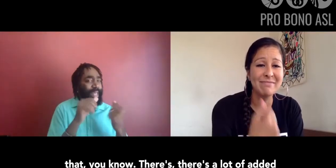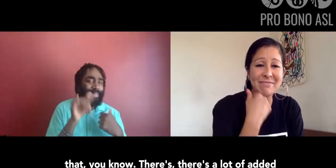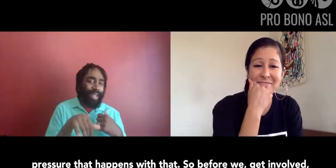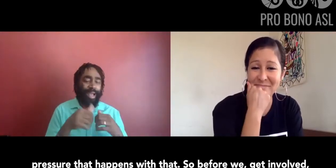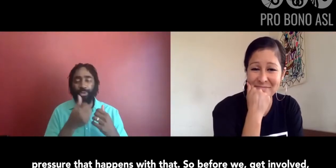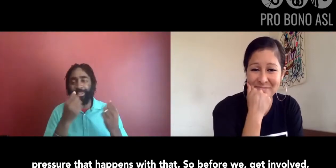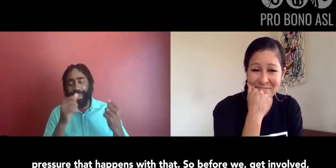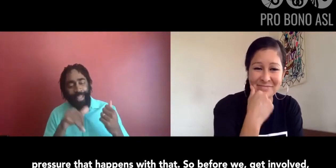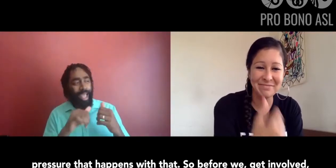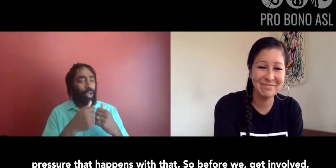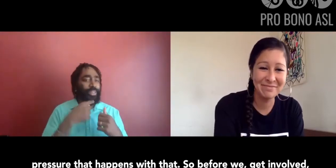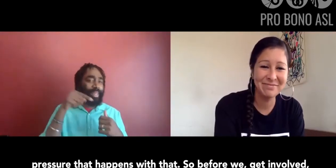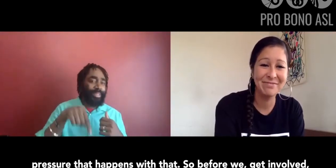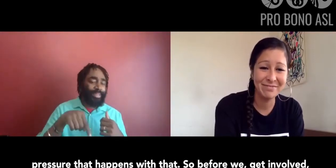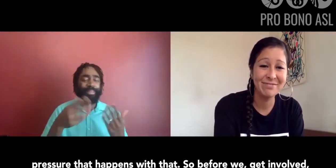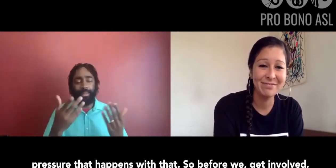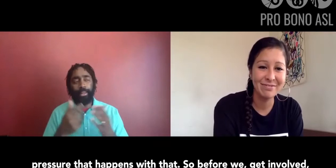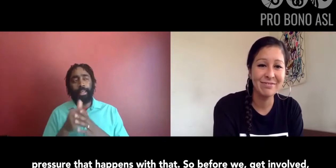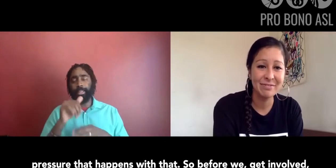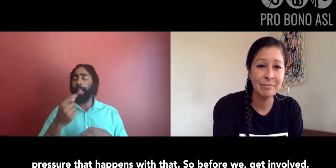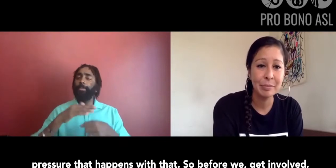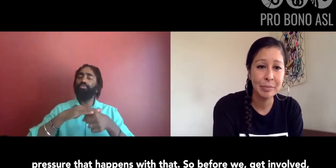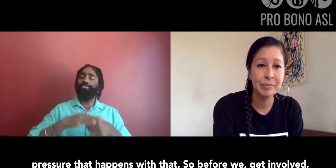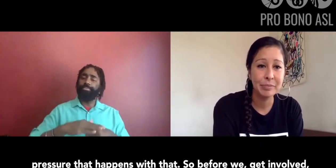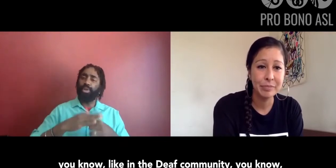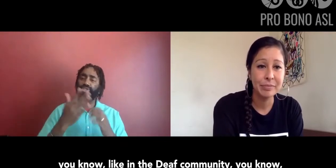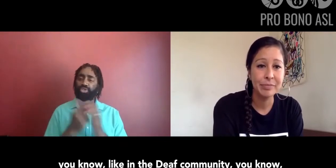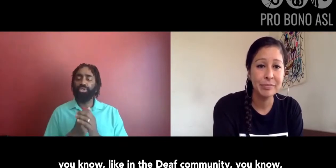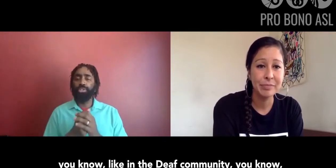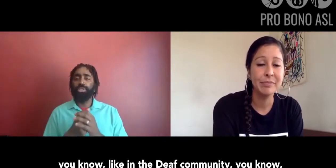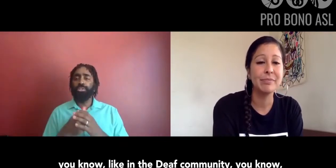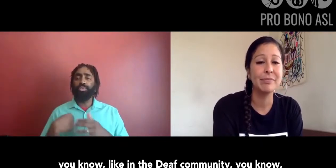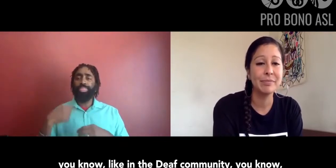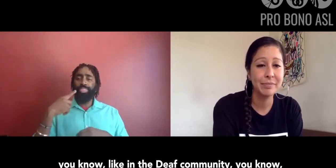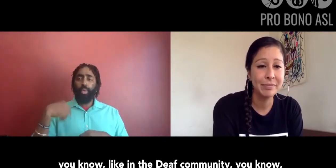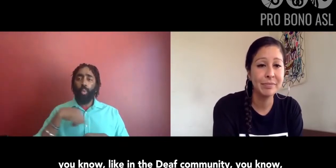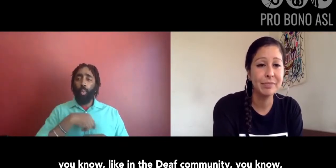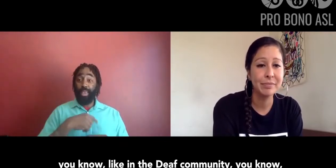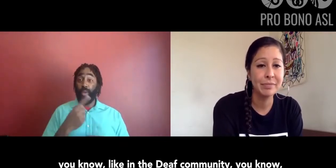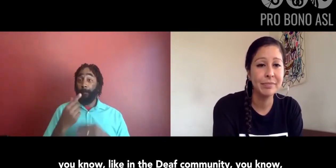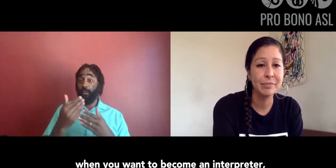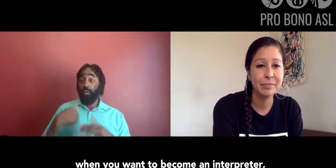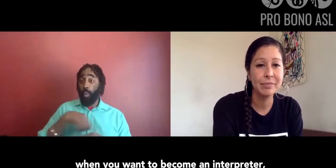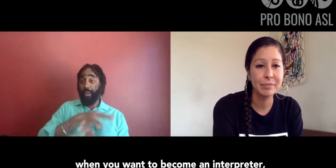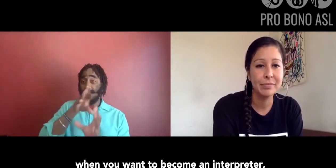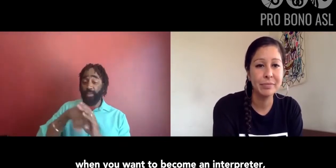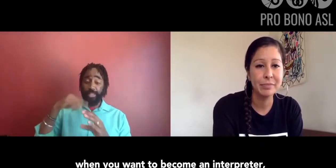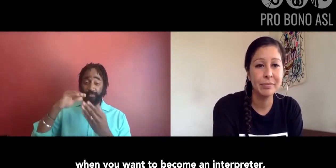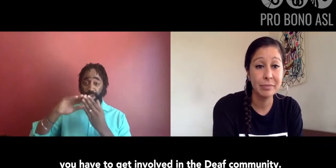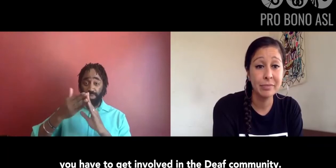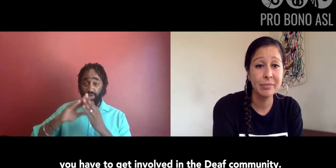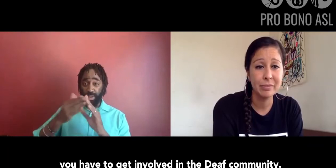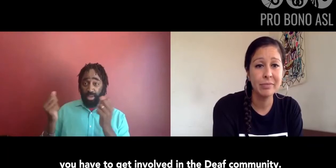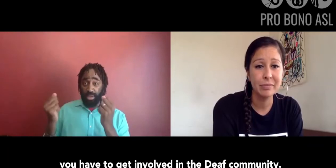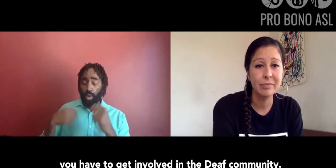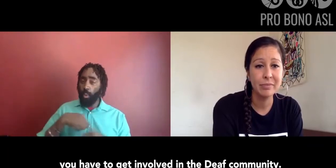a lot of added pressure that happens with that. So before we get involved, like in the deaf community, when you want to become an interpreter, you